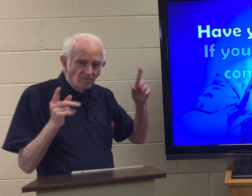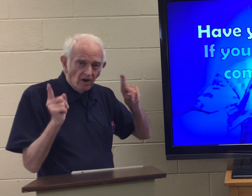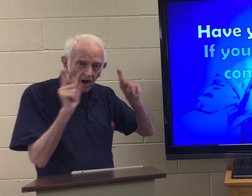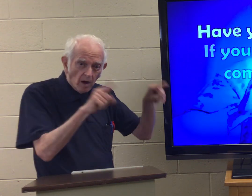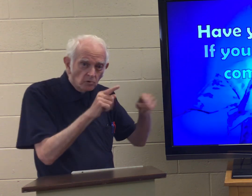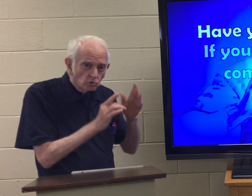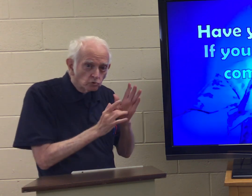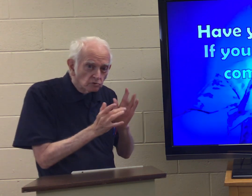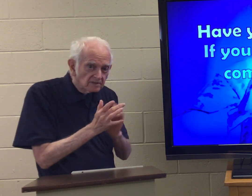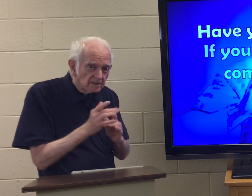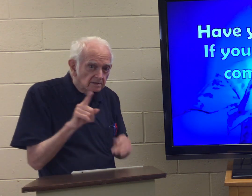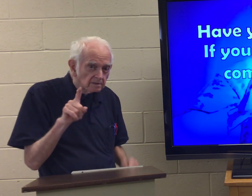Have you come to Jesus?